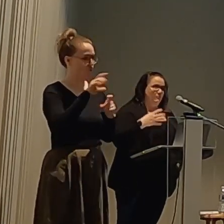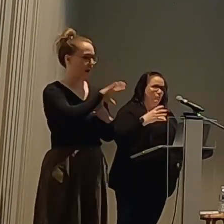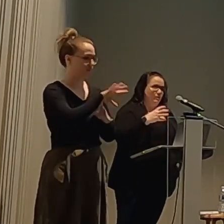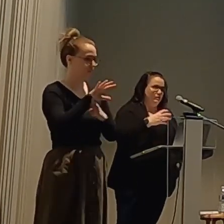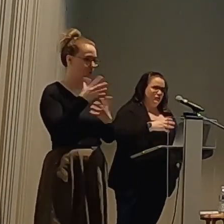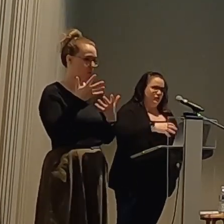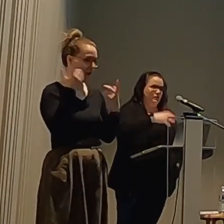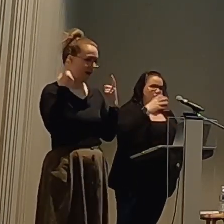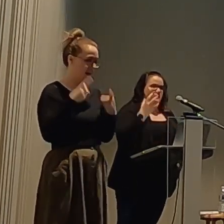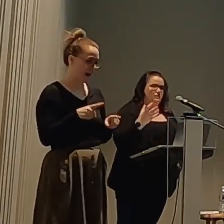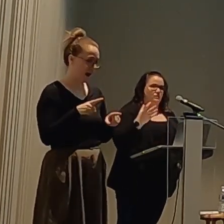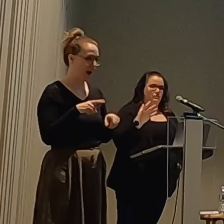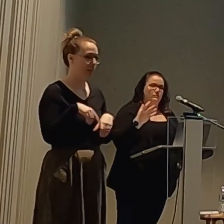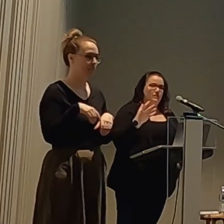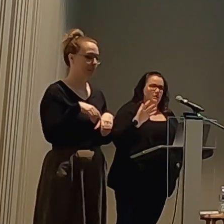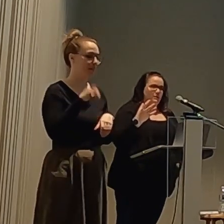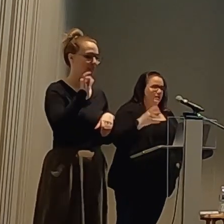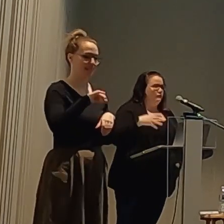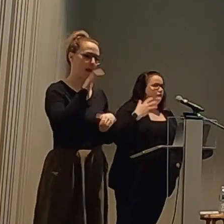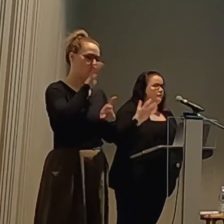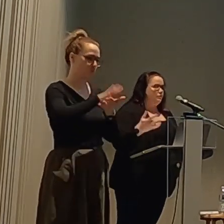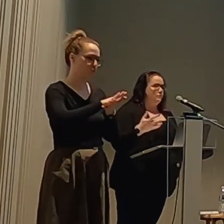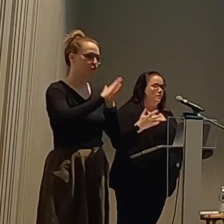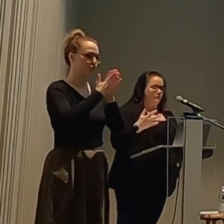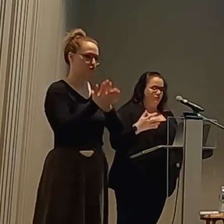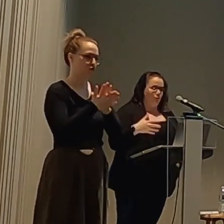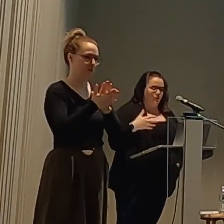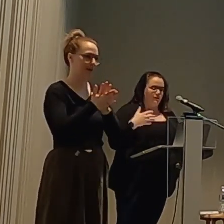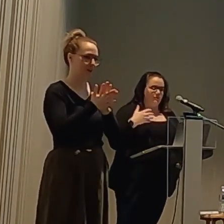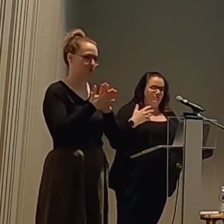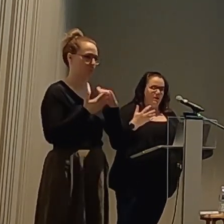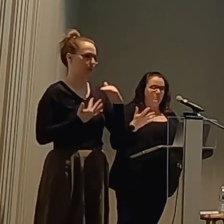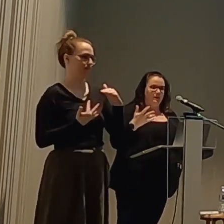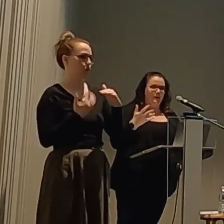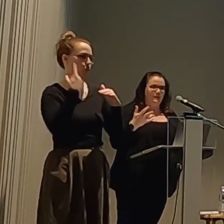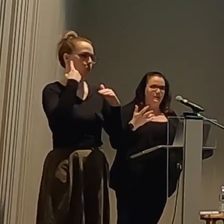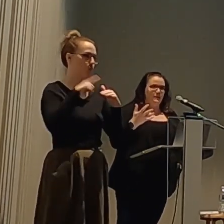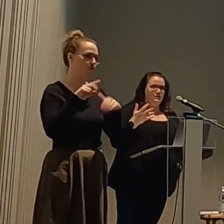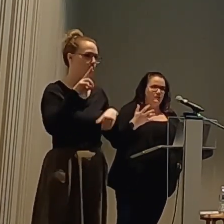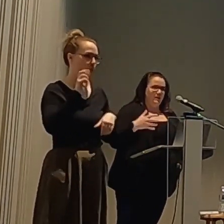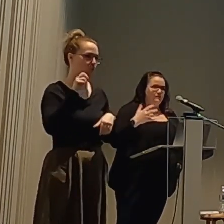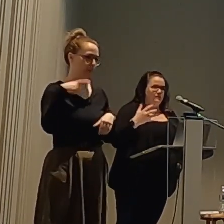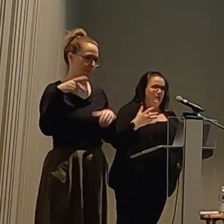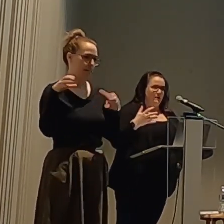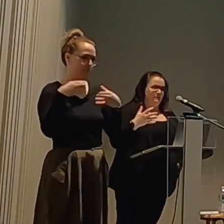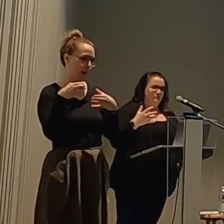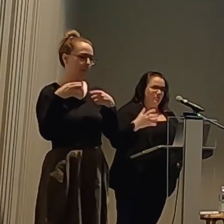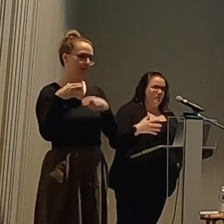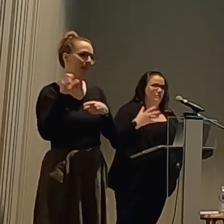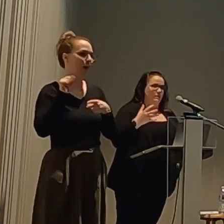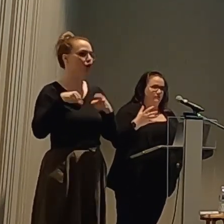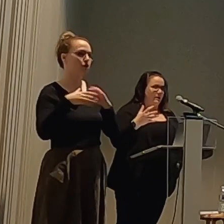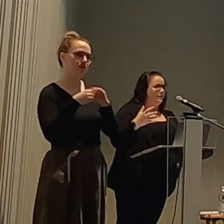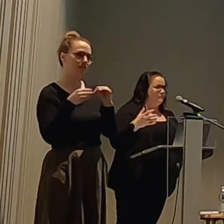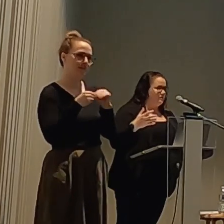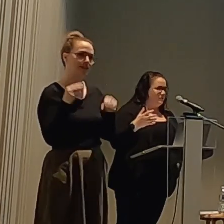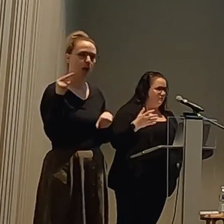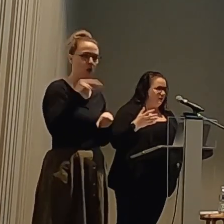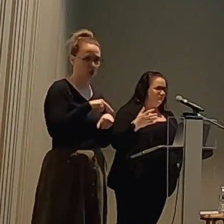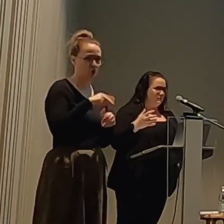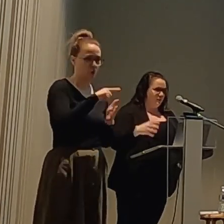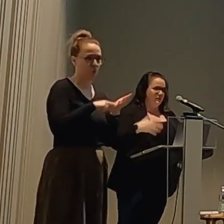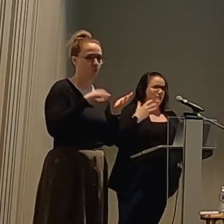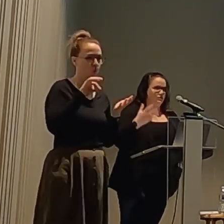and that would turn into kind of fuel for the Republic to kind of say, look at what Franco